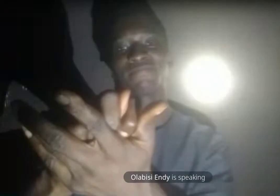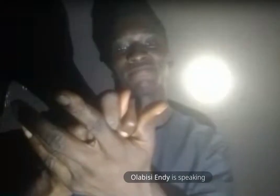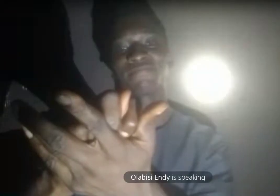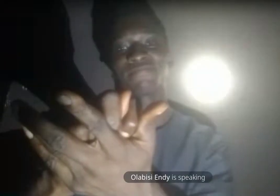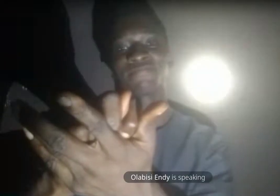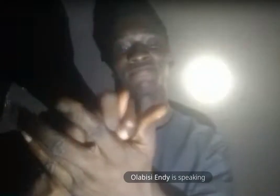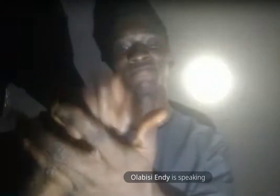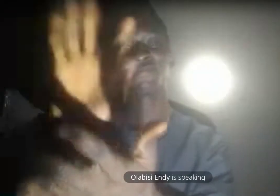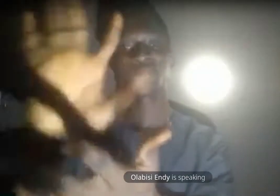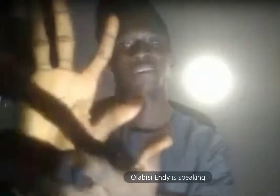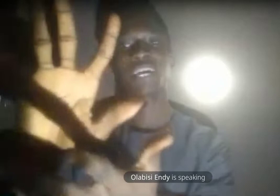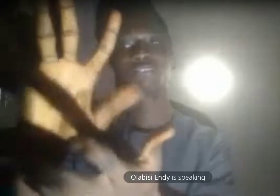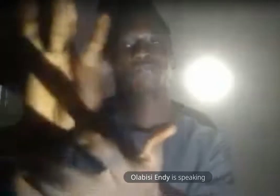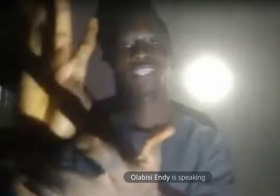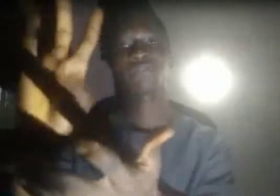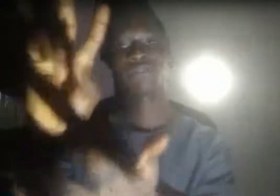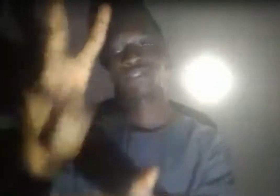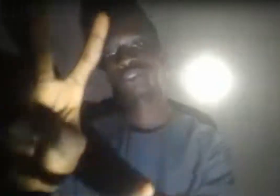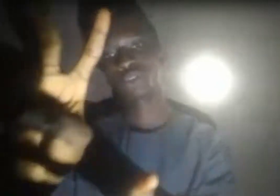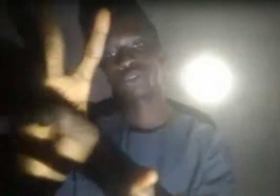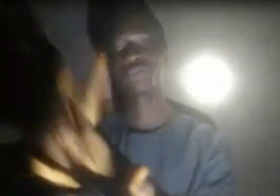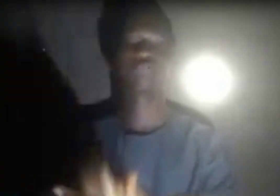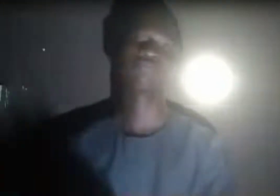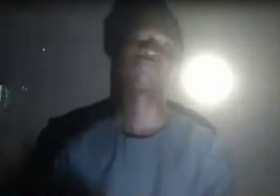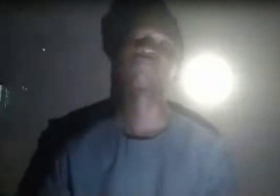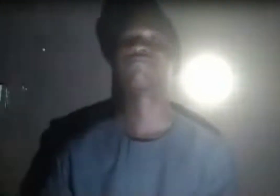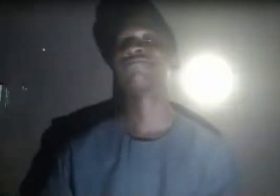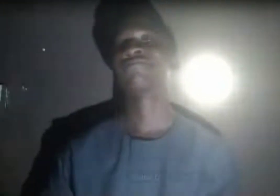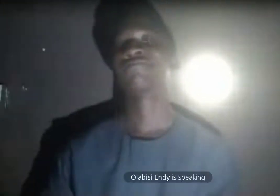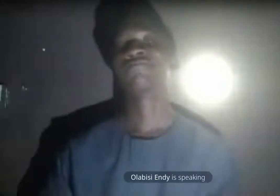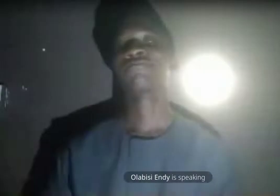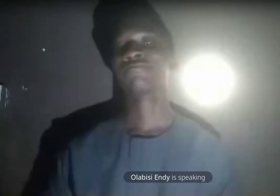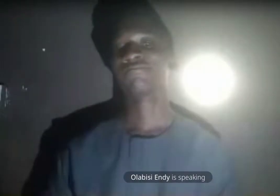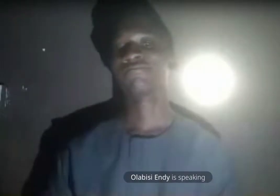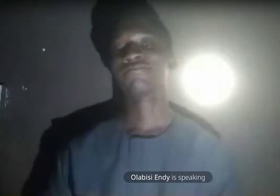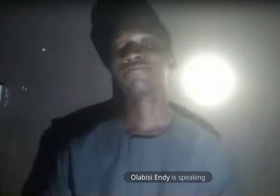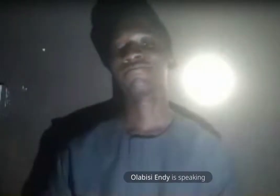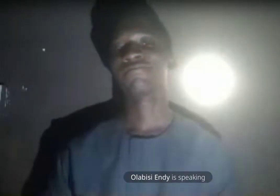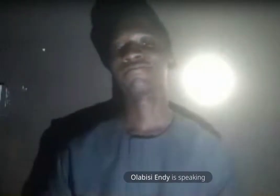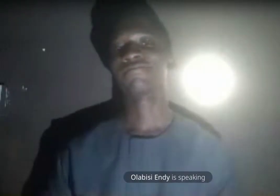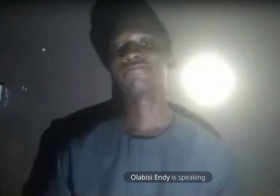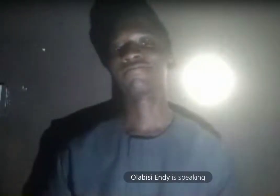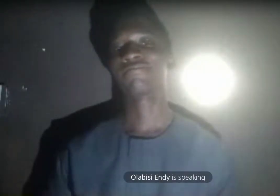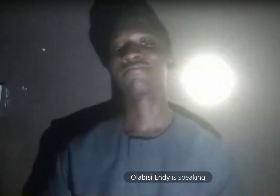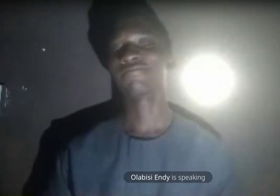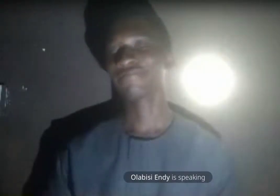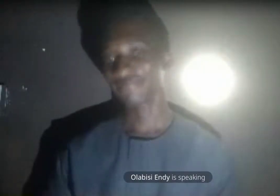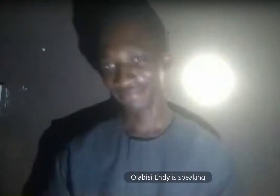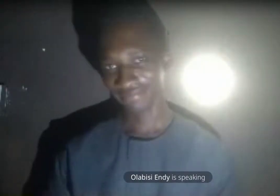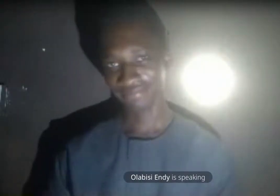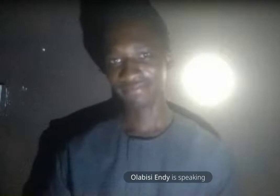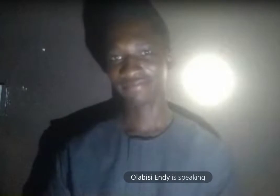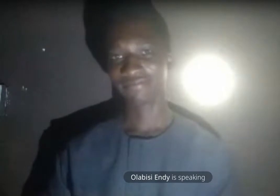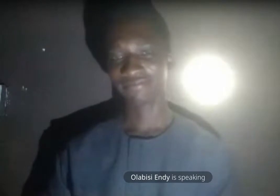Franklin, I have spotted two instructors in this class. Michael is not a student. This is for sure.